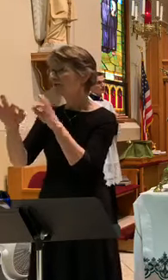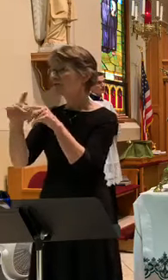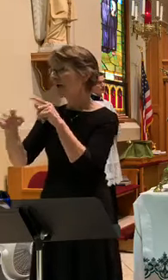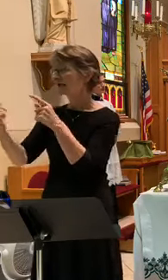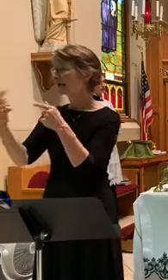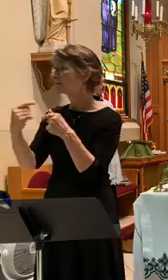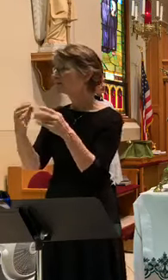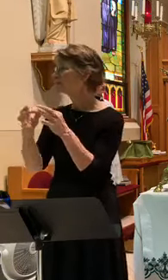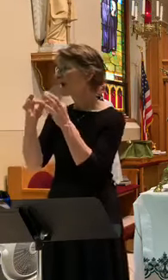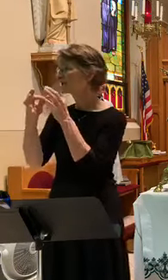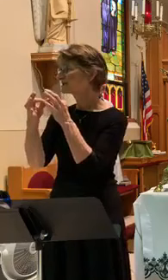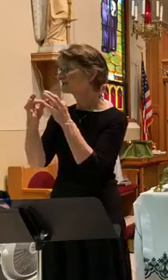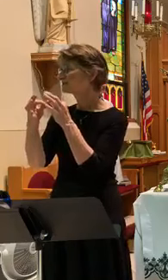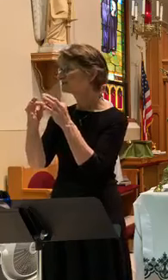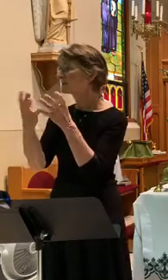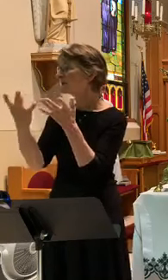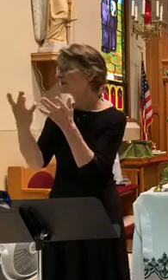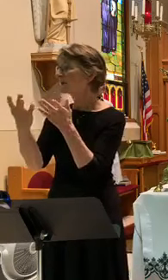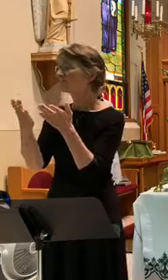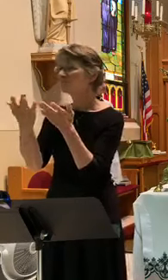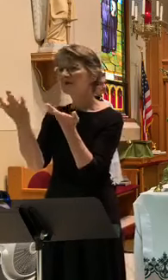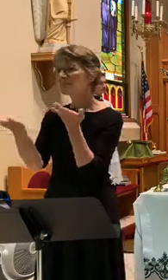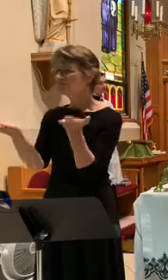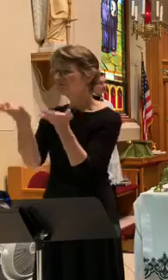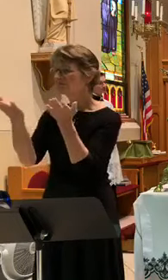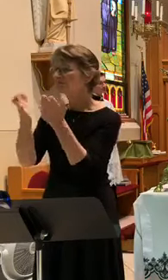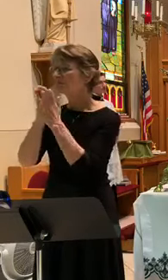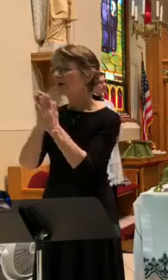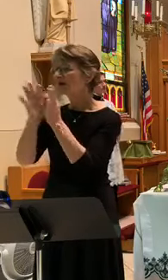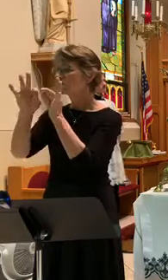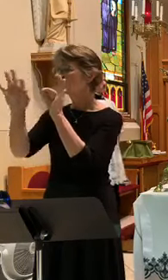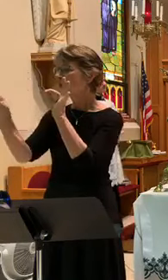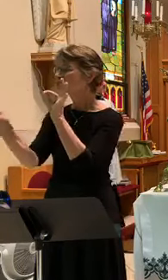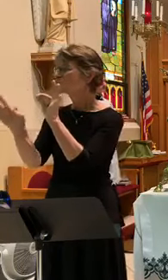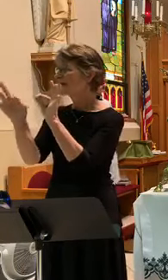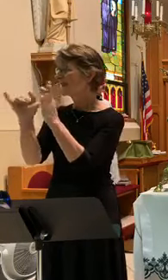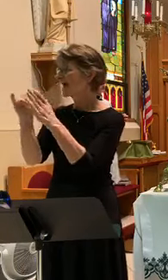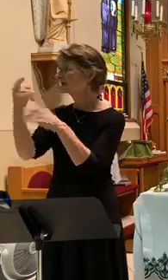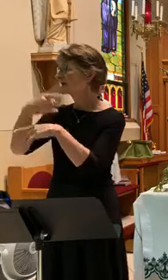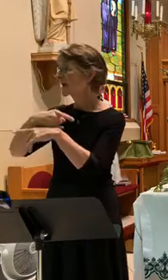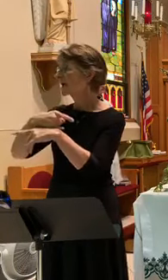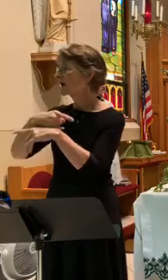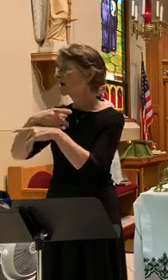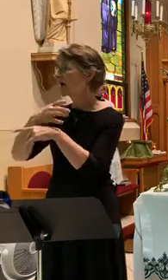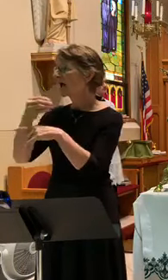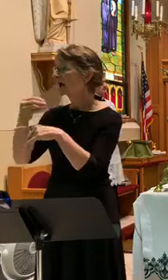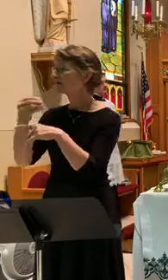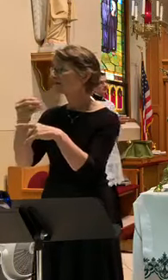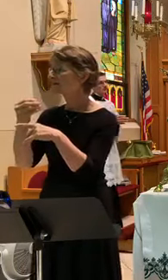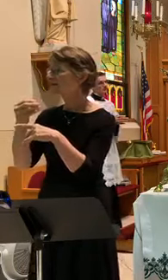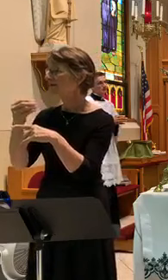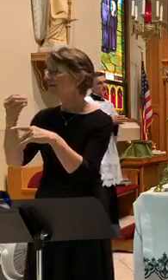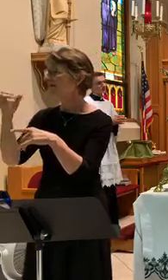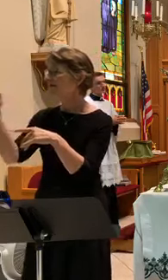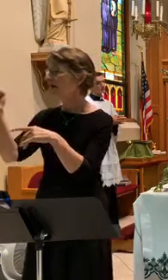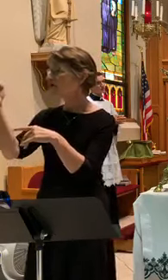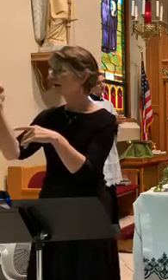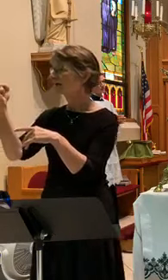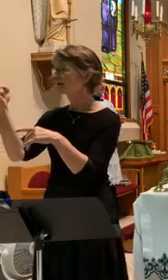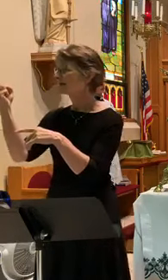Mass, please pray the rosary that day and maybe throughout the week in preparation for the